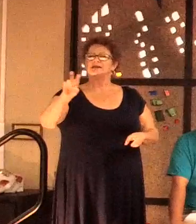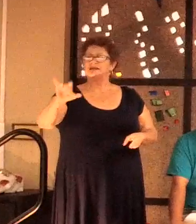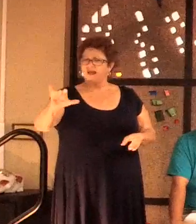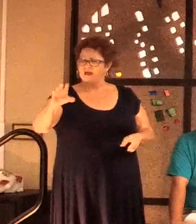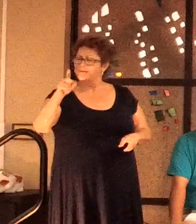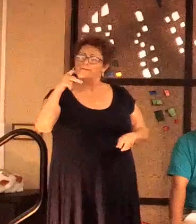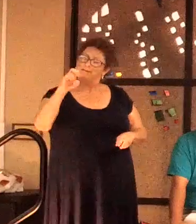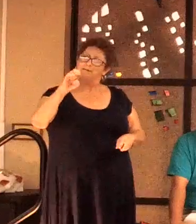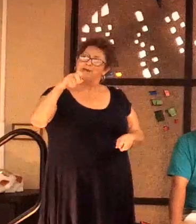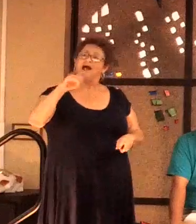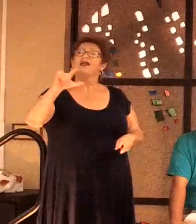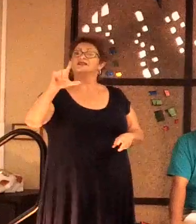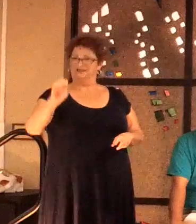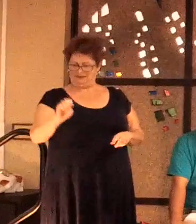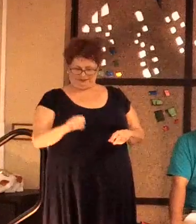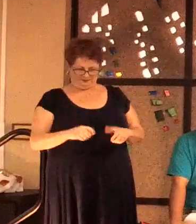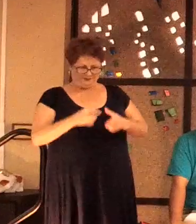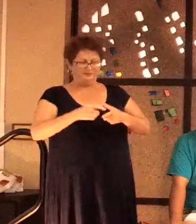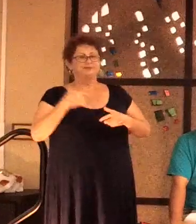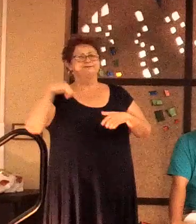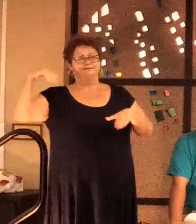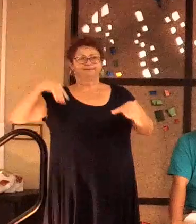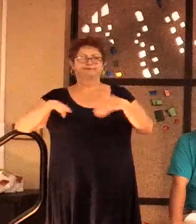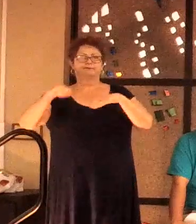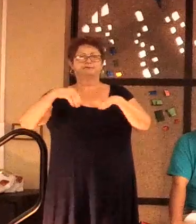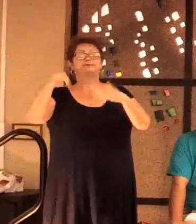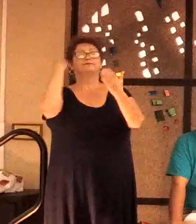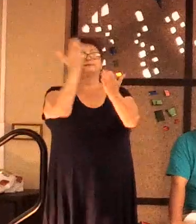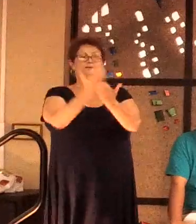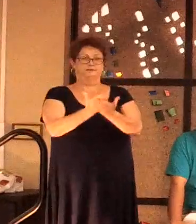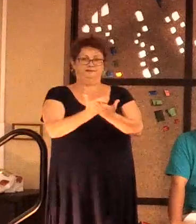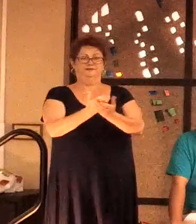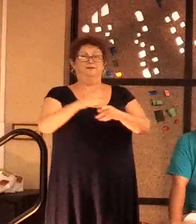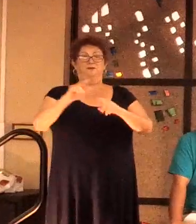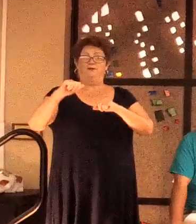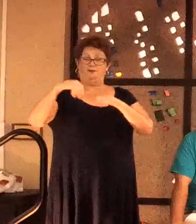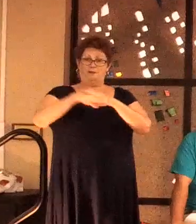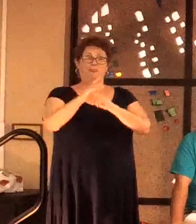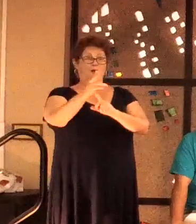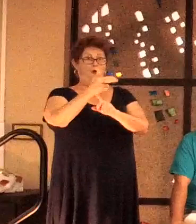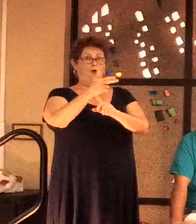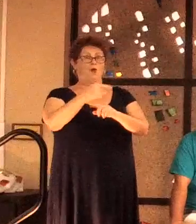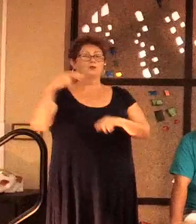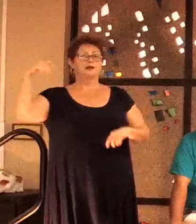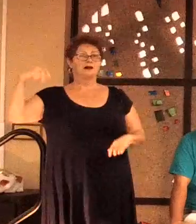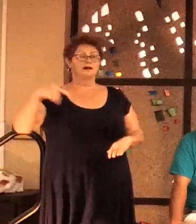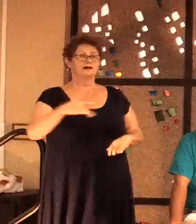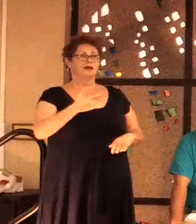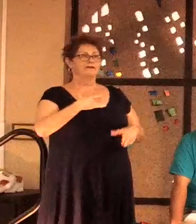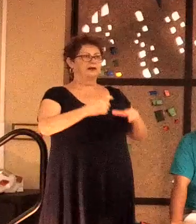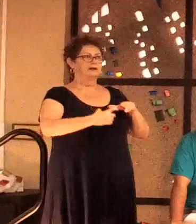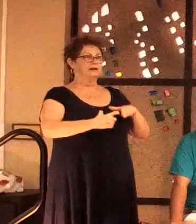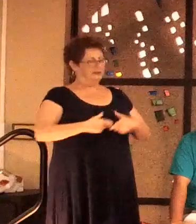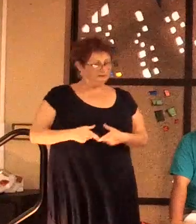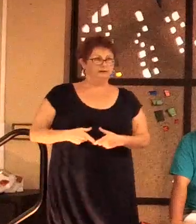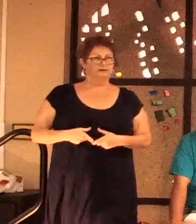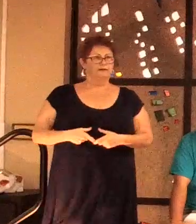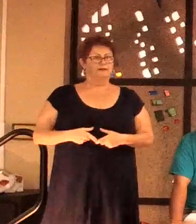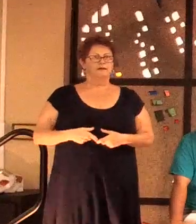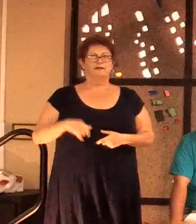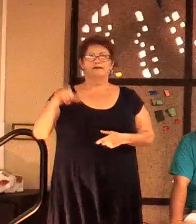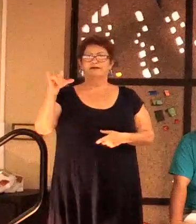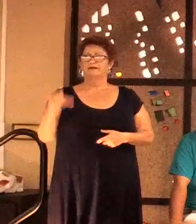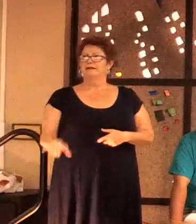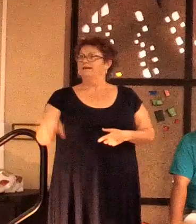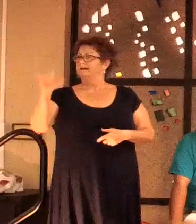It was sort of like a missing puzzle piece that was a part of me that when I went into this hotel and I walked there